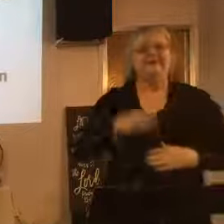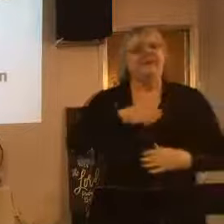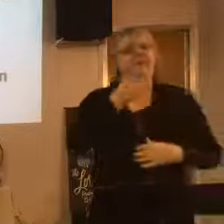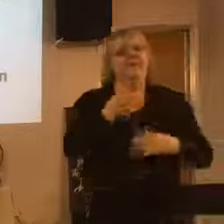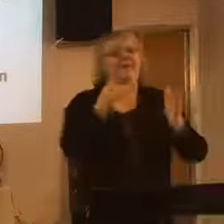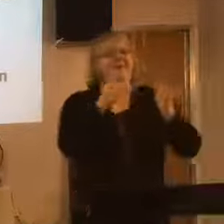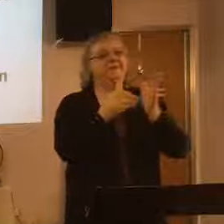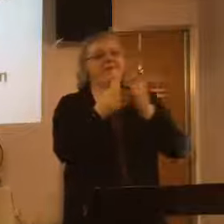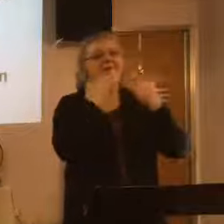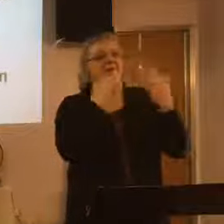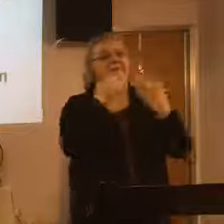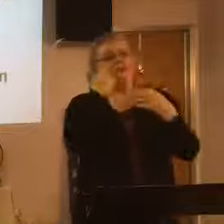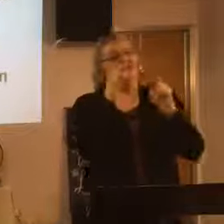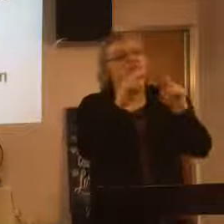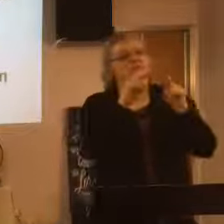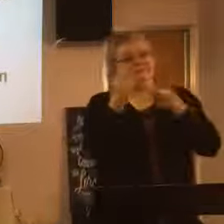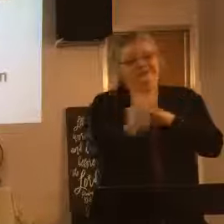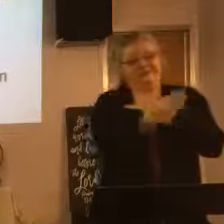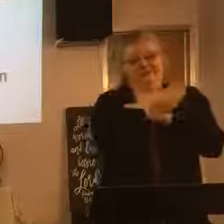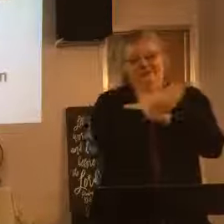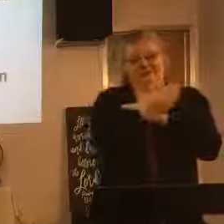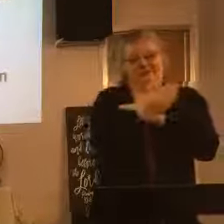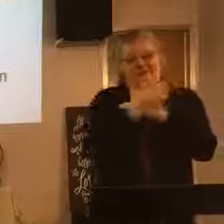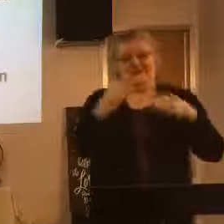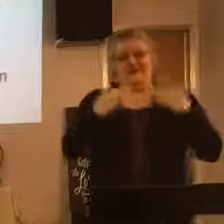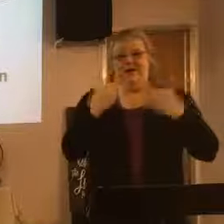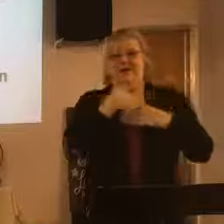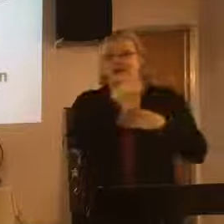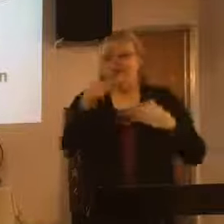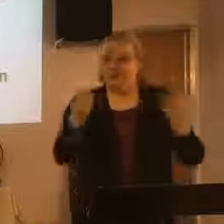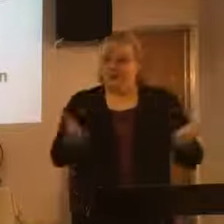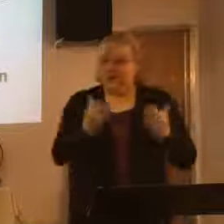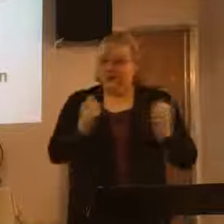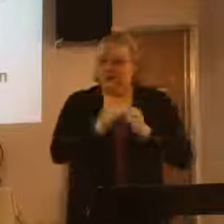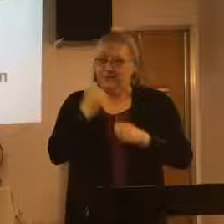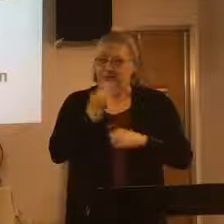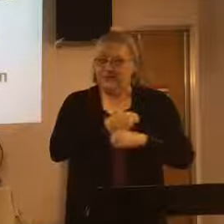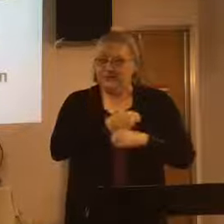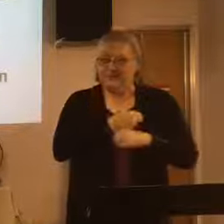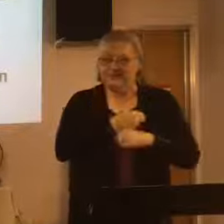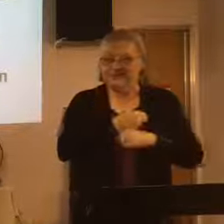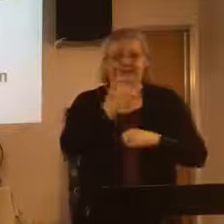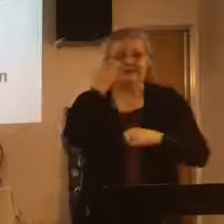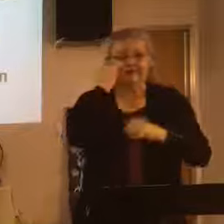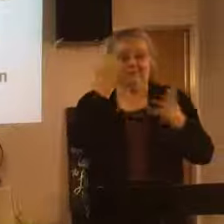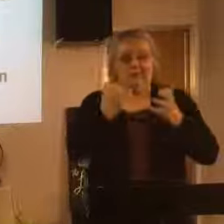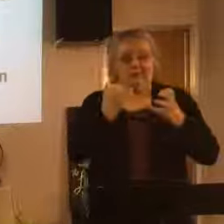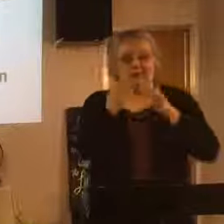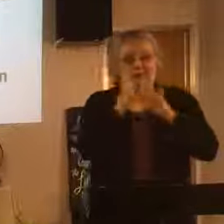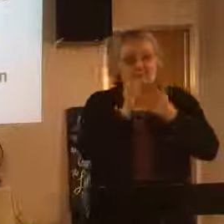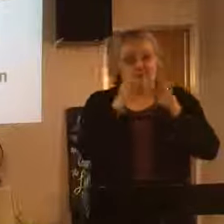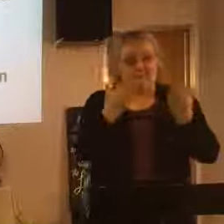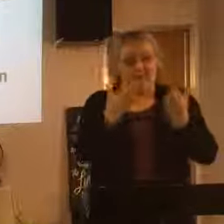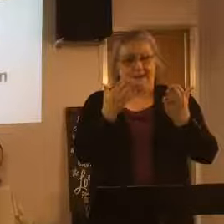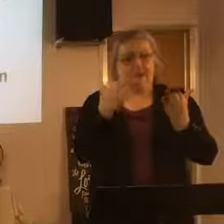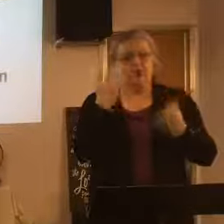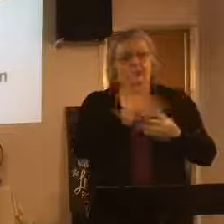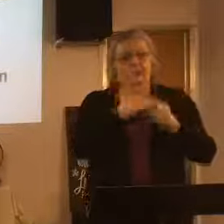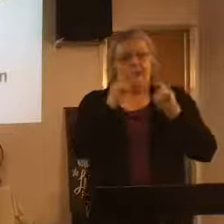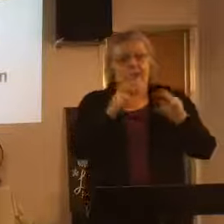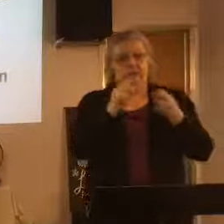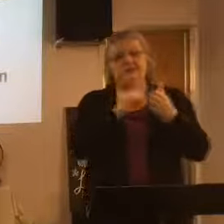Again, thank you for tuning in. We're glad to have you this morning. If you want to get your Bible ready, we're going to look at several passages